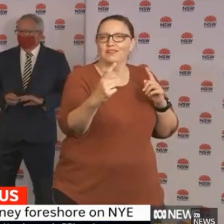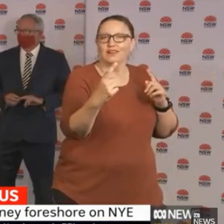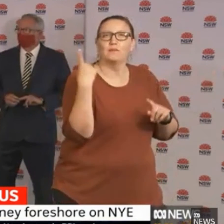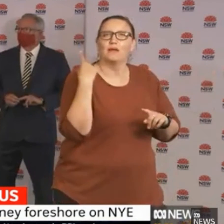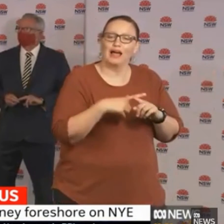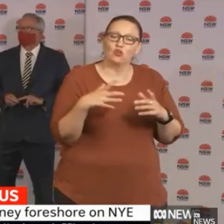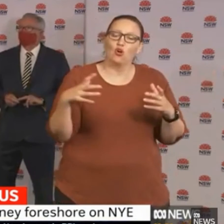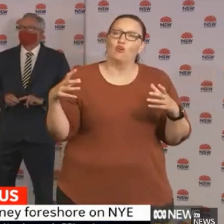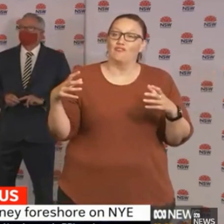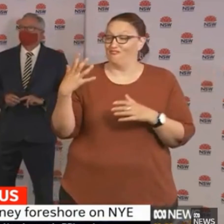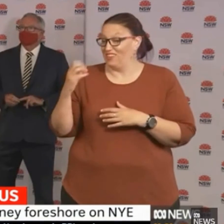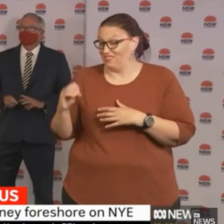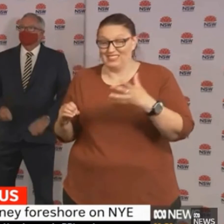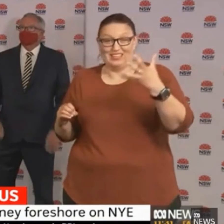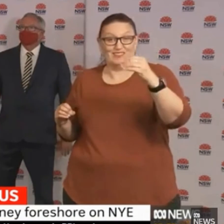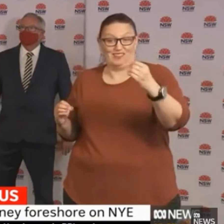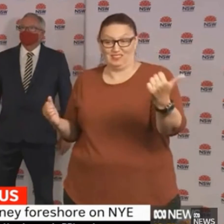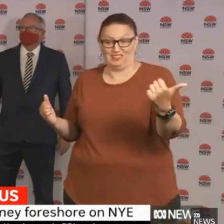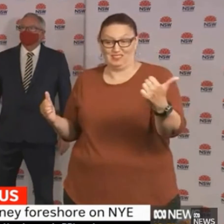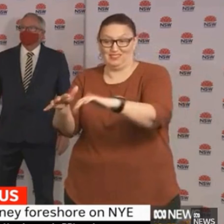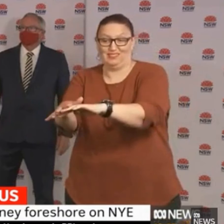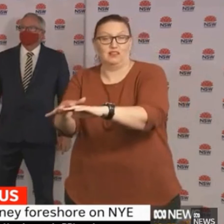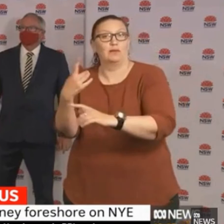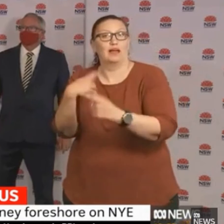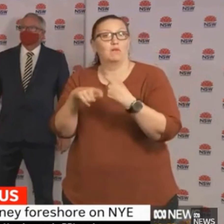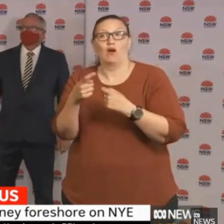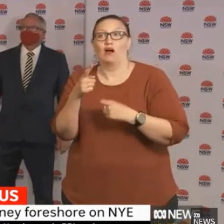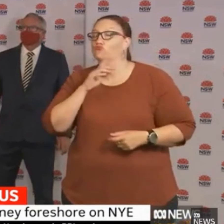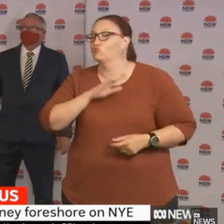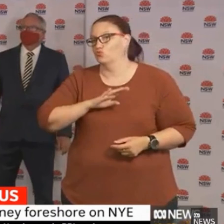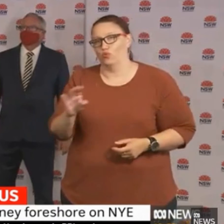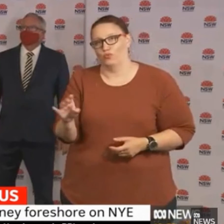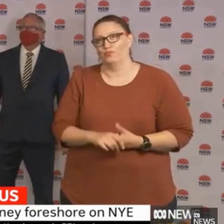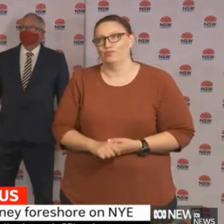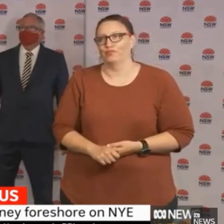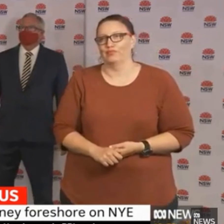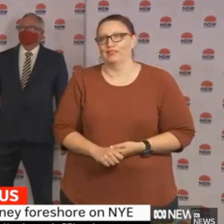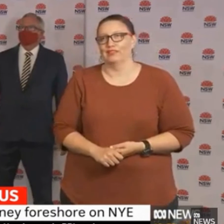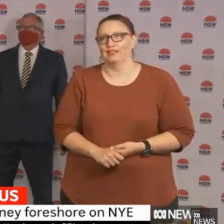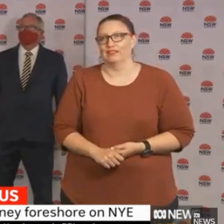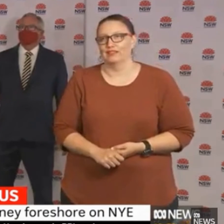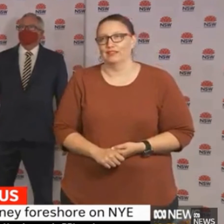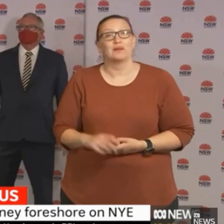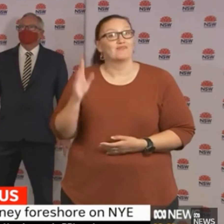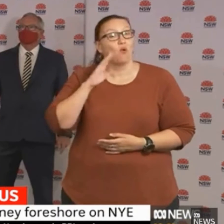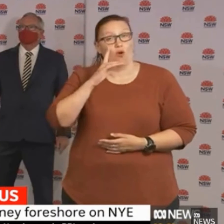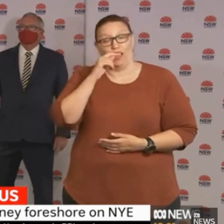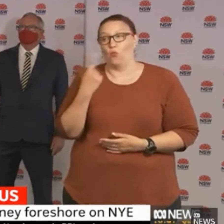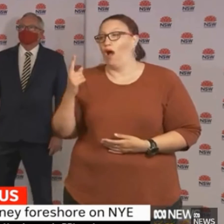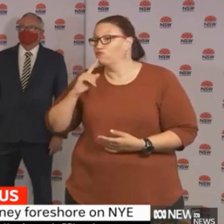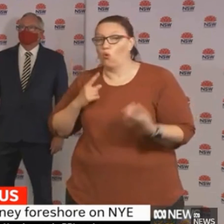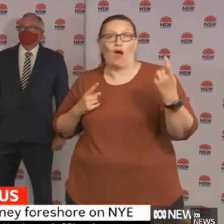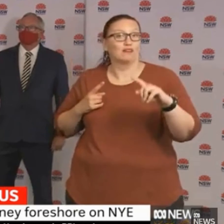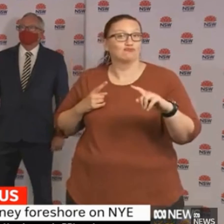groups of 50 don't converge with each other. So we've reduced that from 100 to 50 for Greater Sydney. Obviously